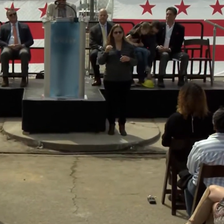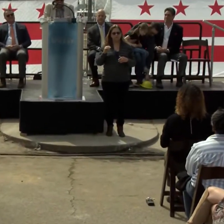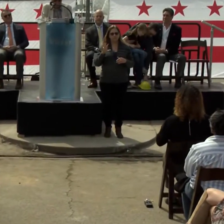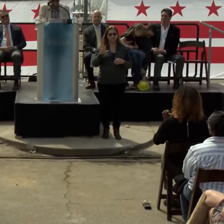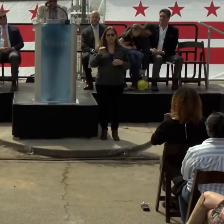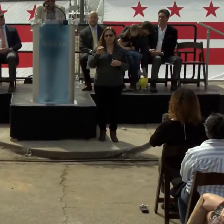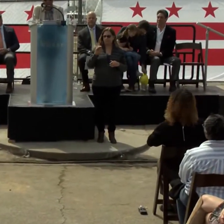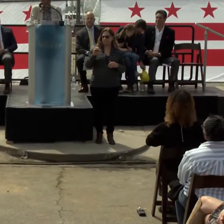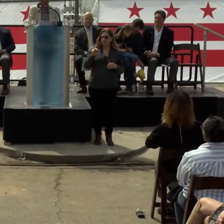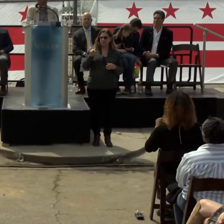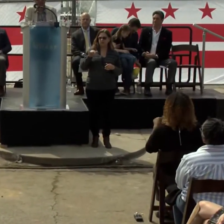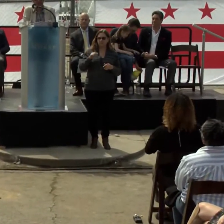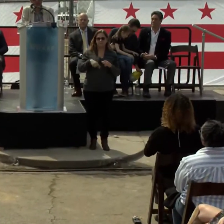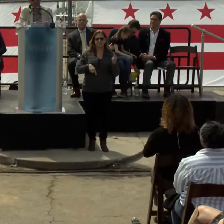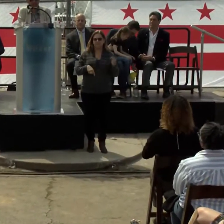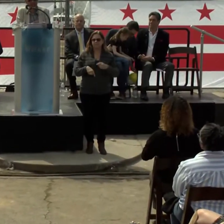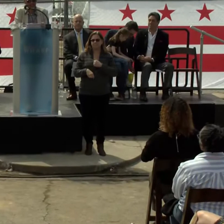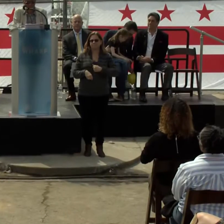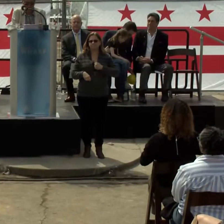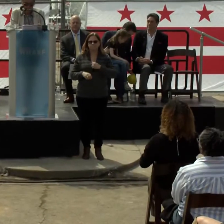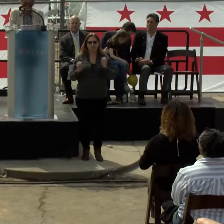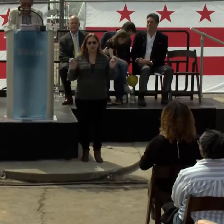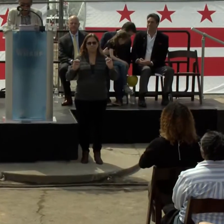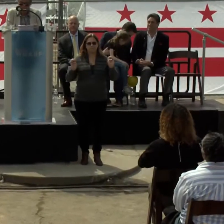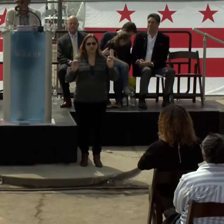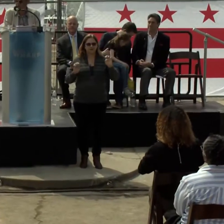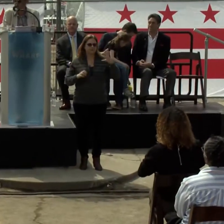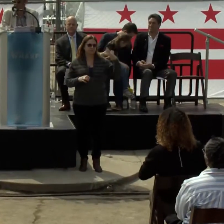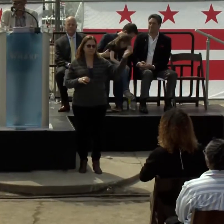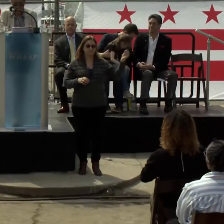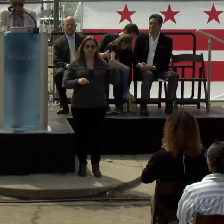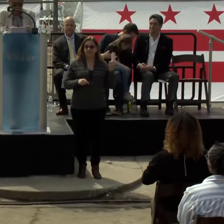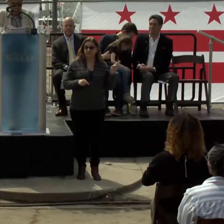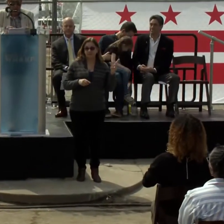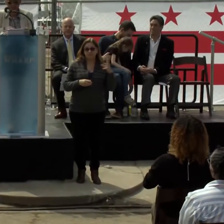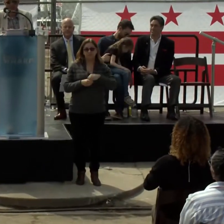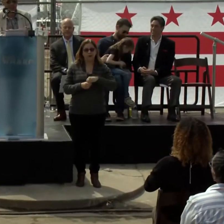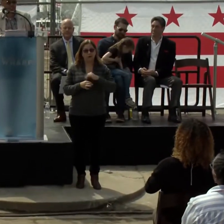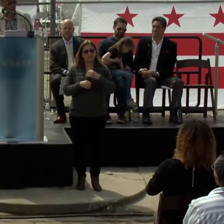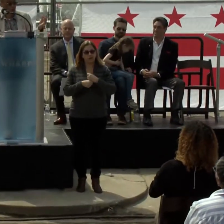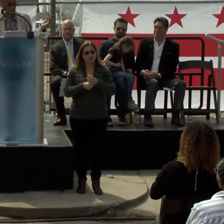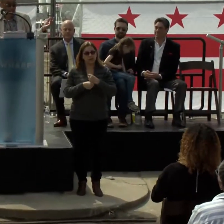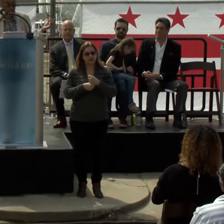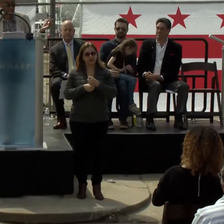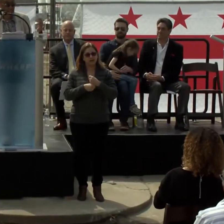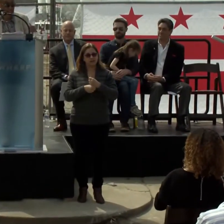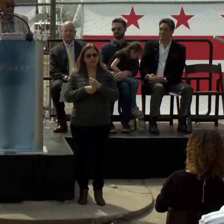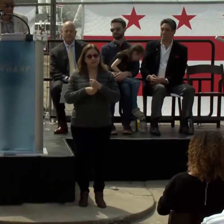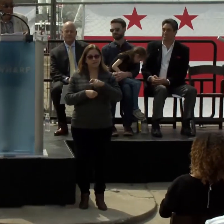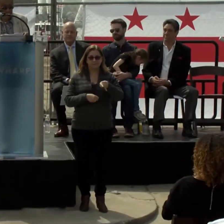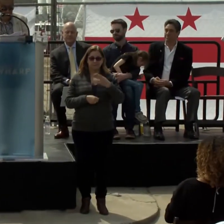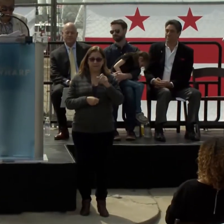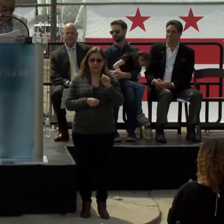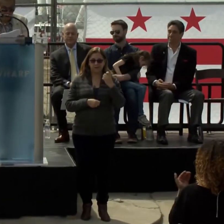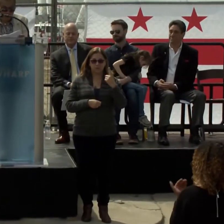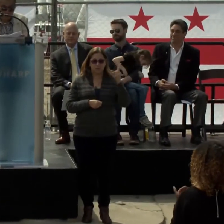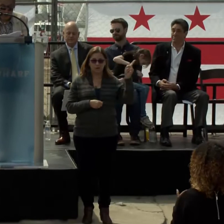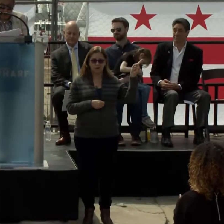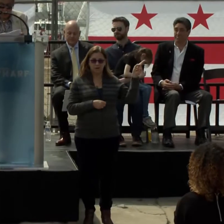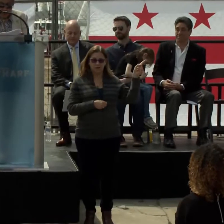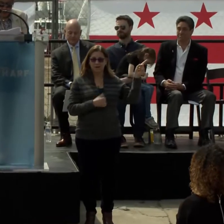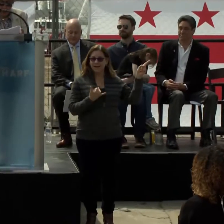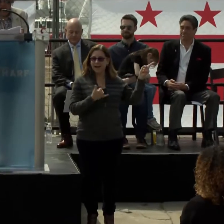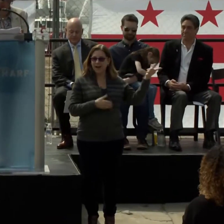cannot be here. They are the creators and the producers of phase one and now phase